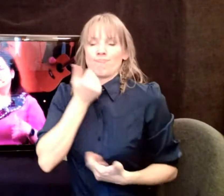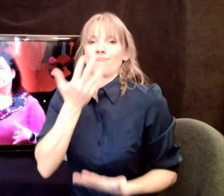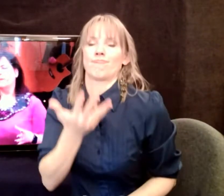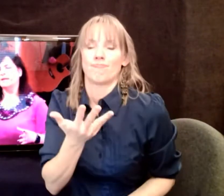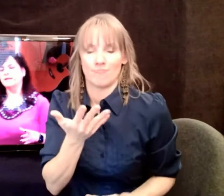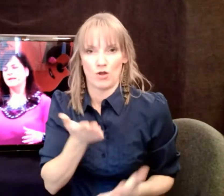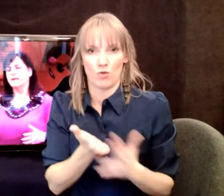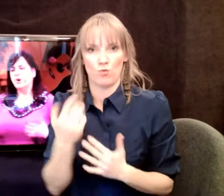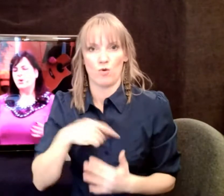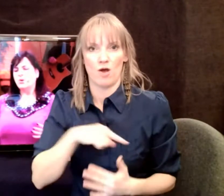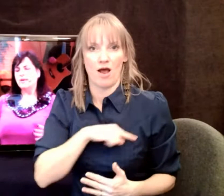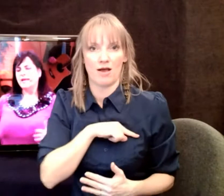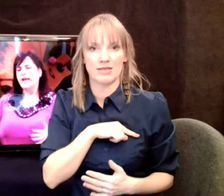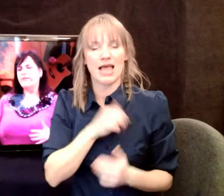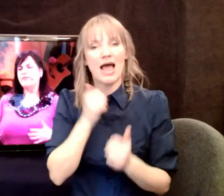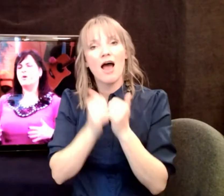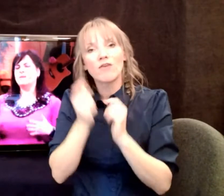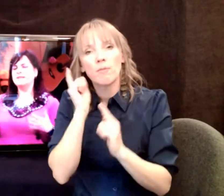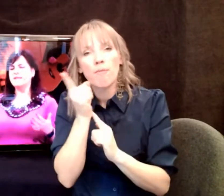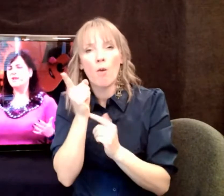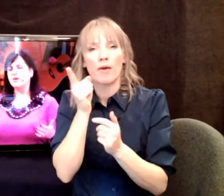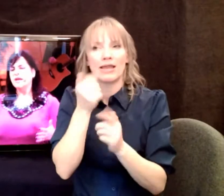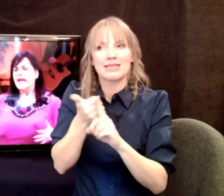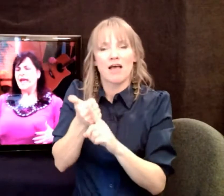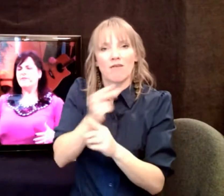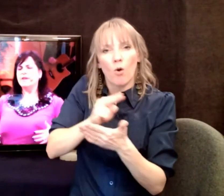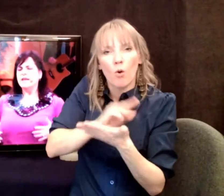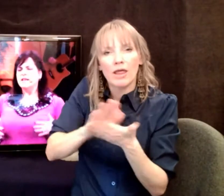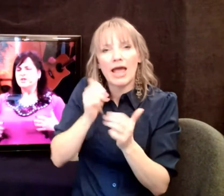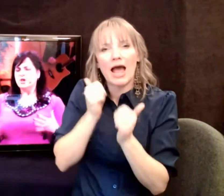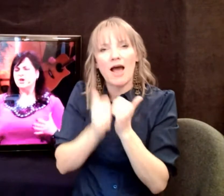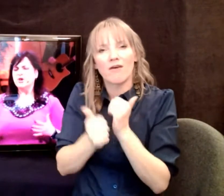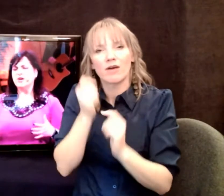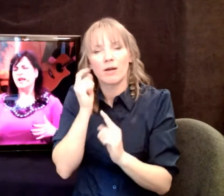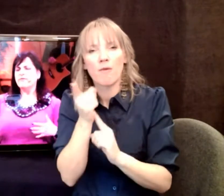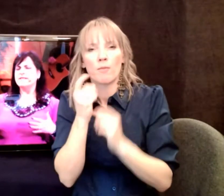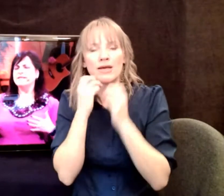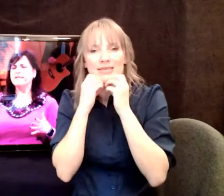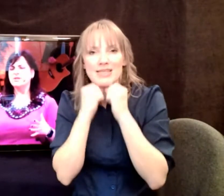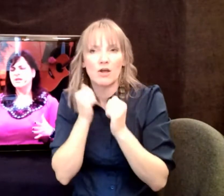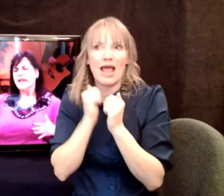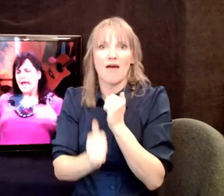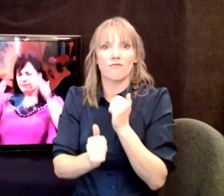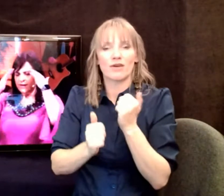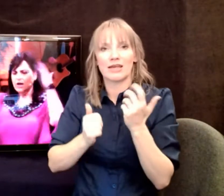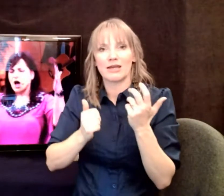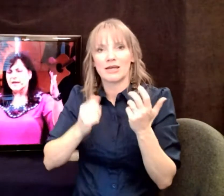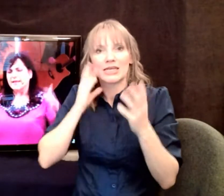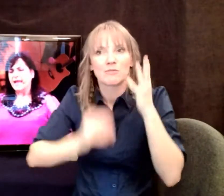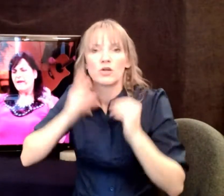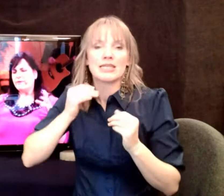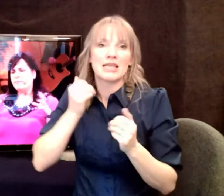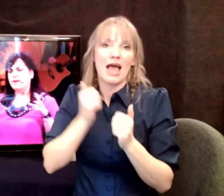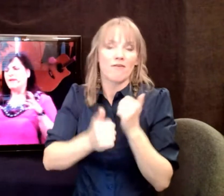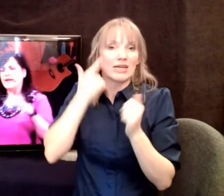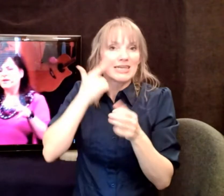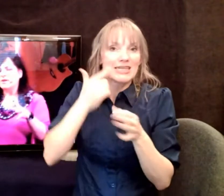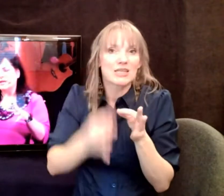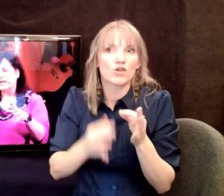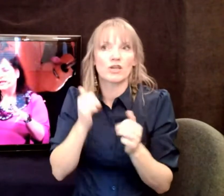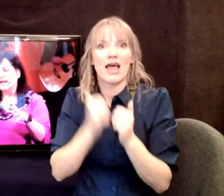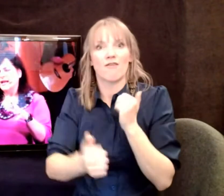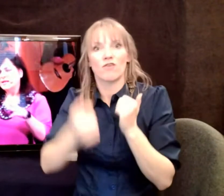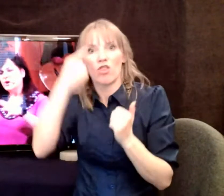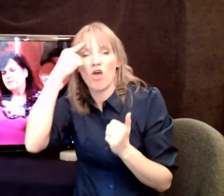Every moment is holy. Every moment is sacred. Every turn, every decision, every thought, every bit of